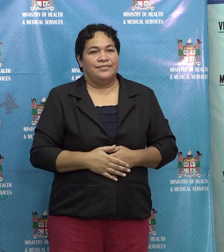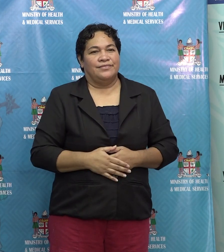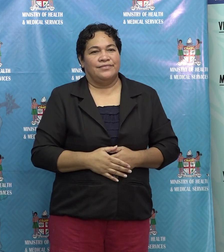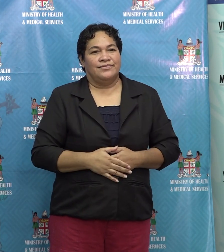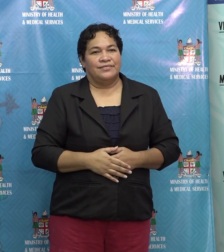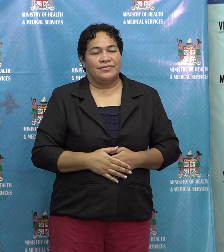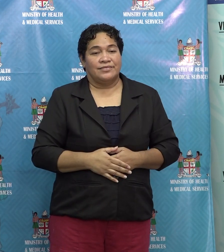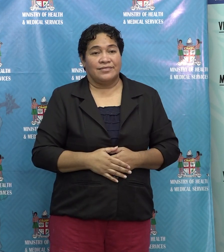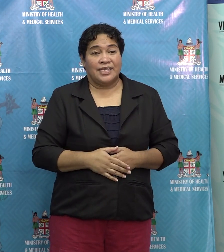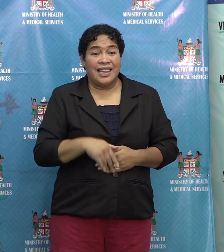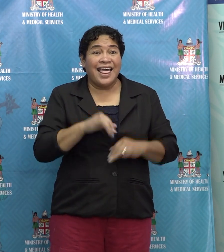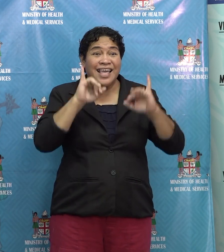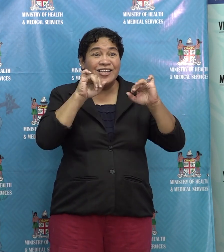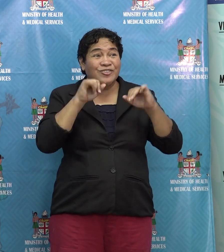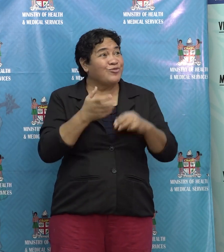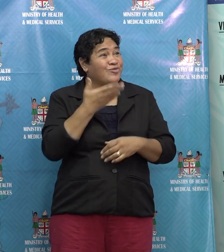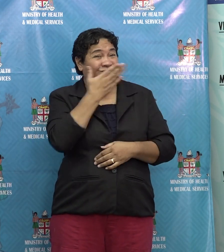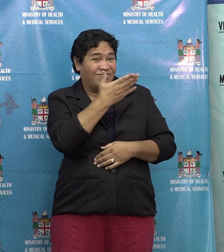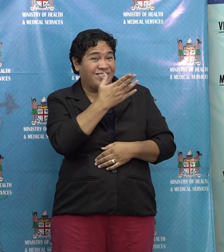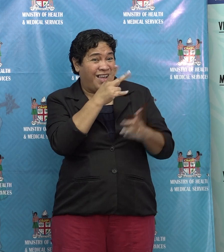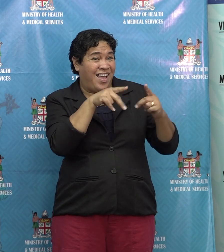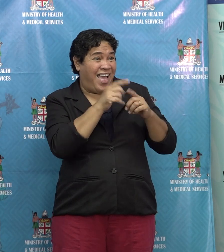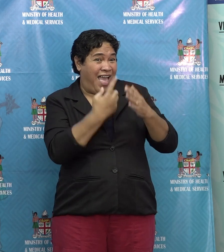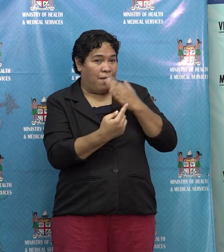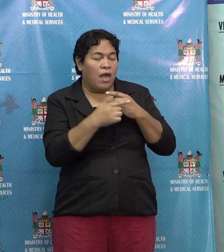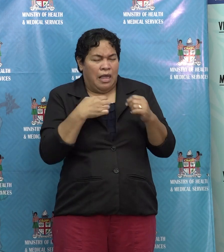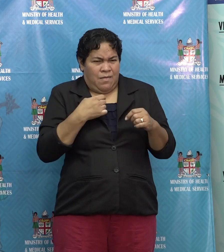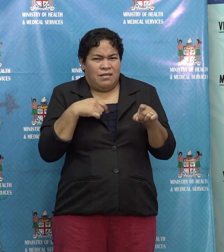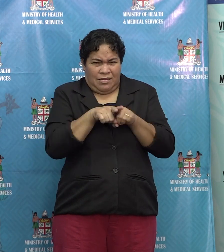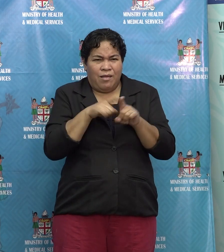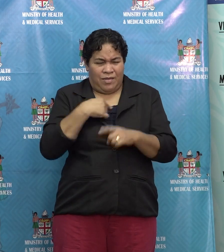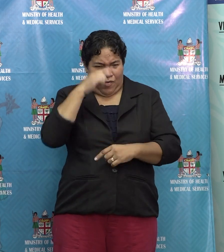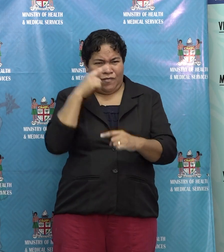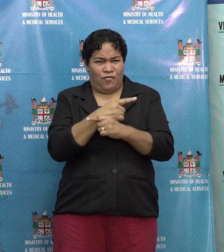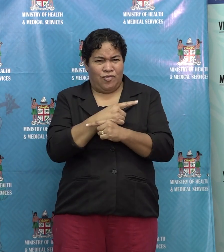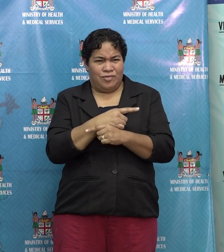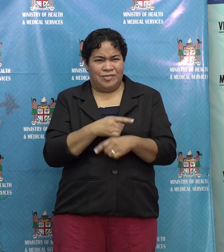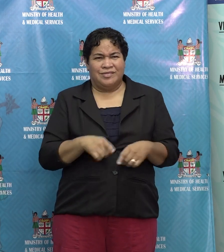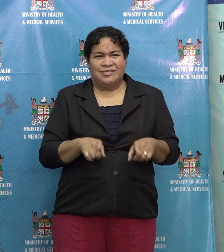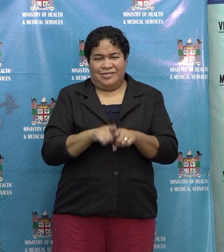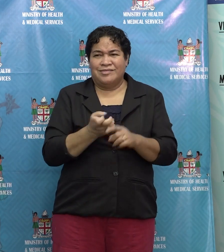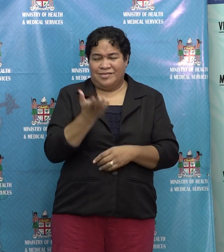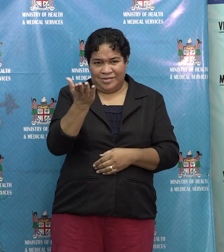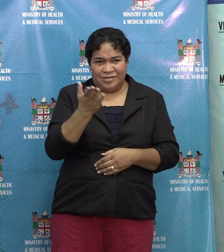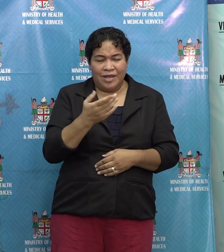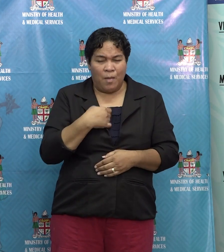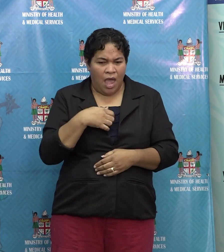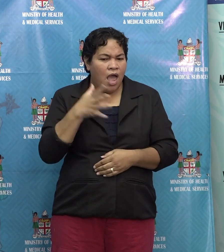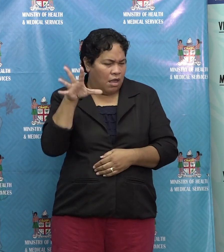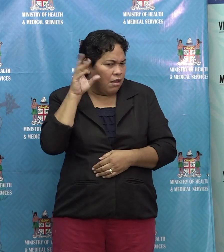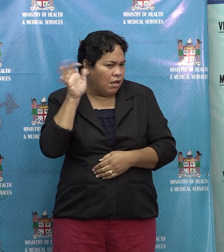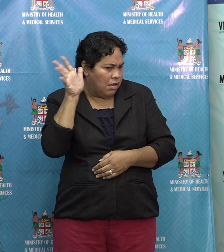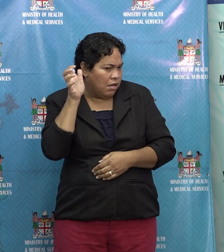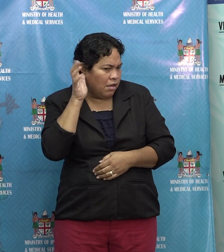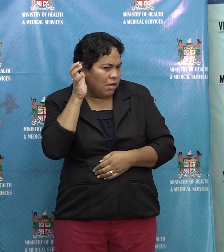The issue about Wainitarau, I'm about as confused as you are. I got some news this morning that